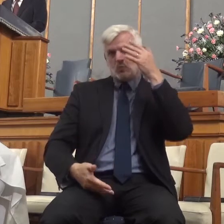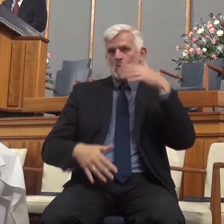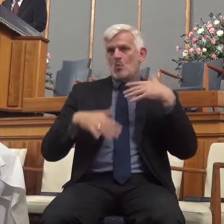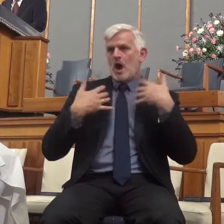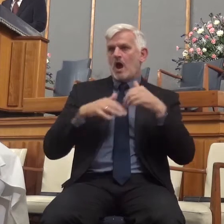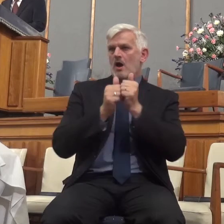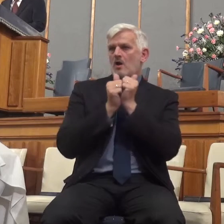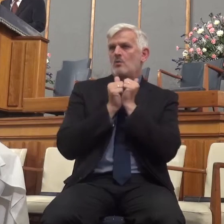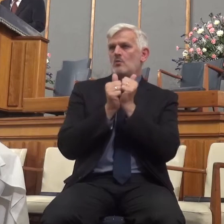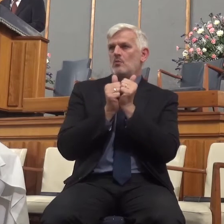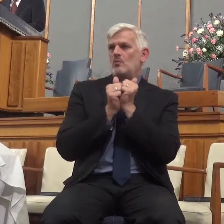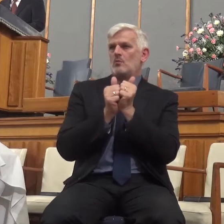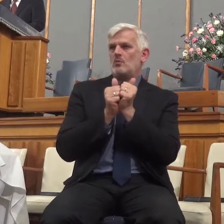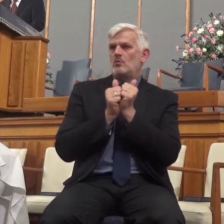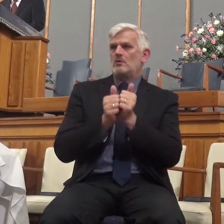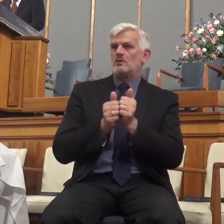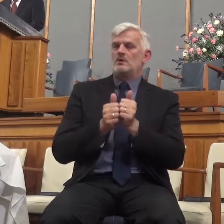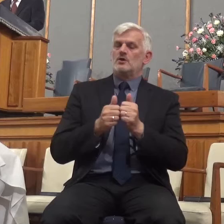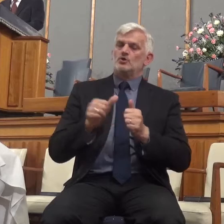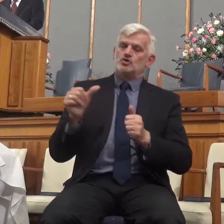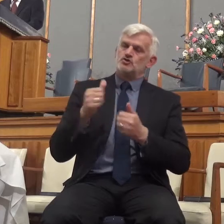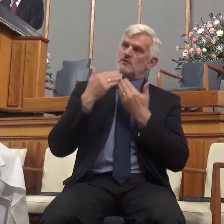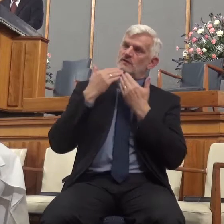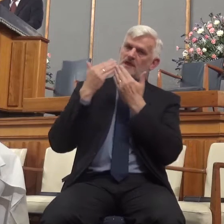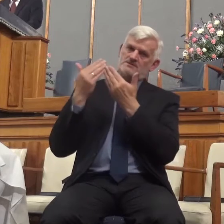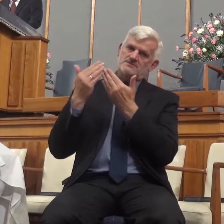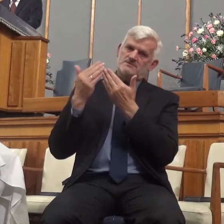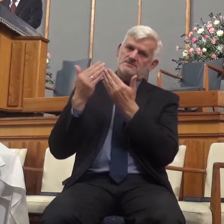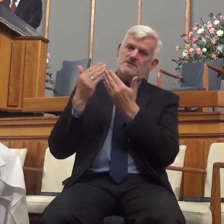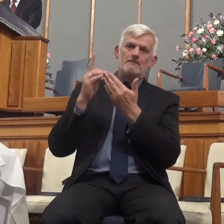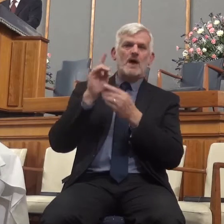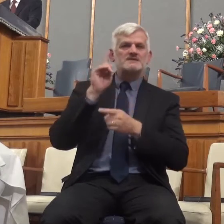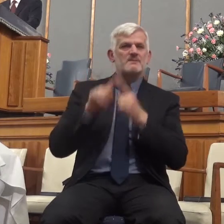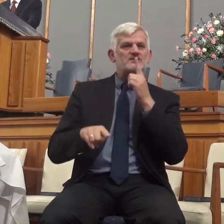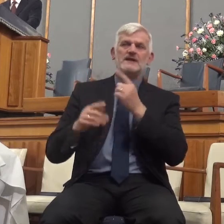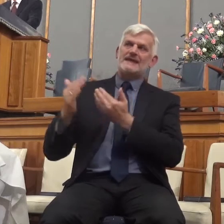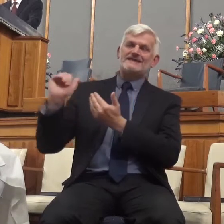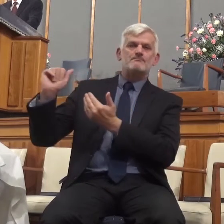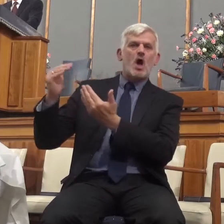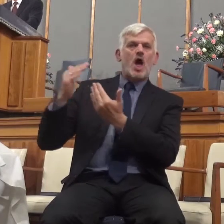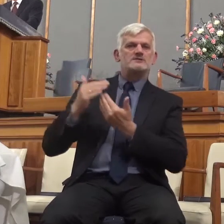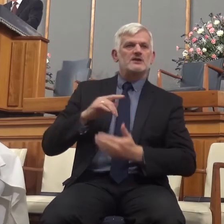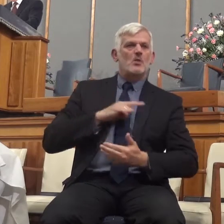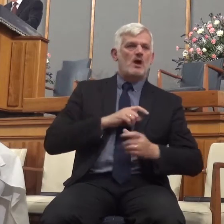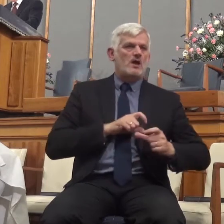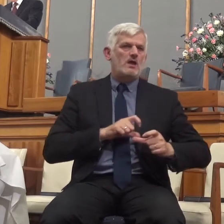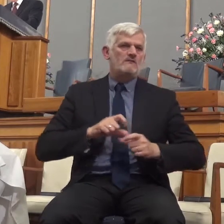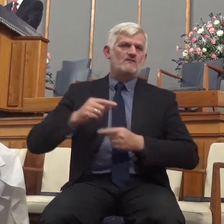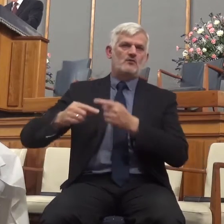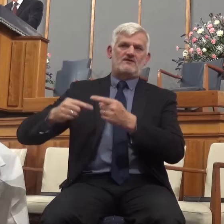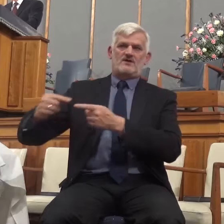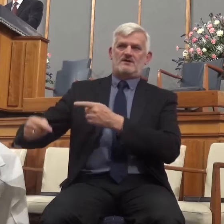especially for his mercy, which endures forever. Oh, give thanks unto the